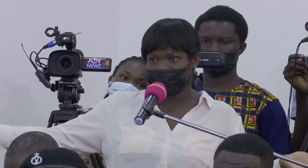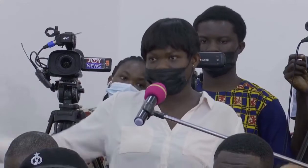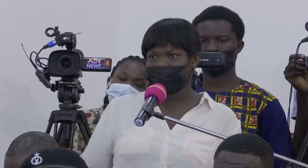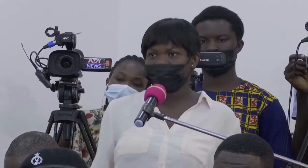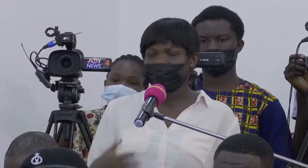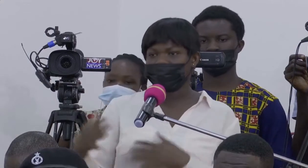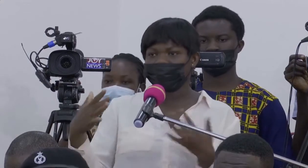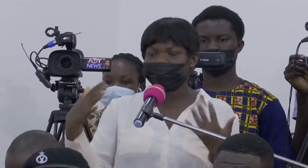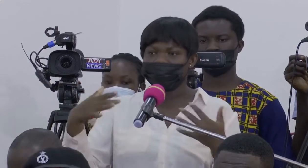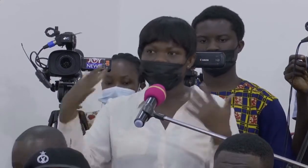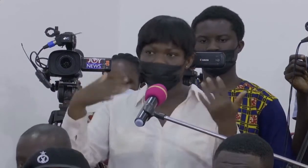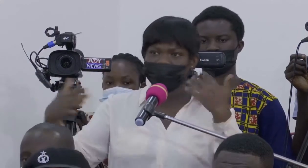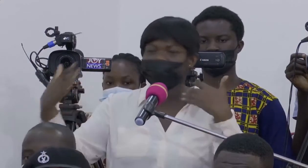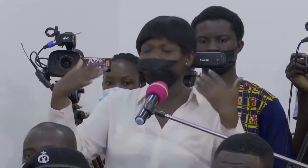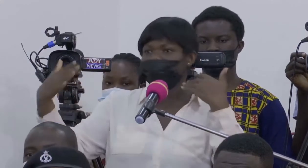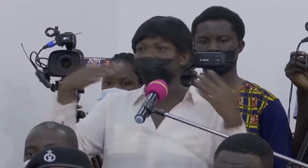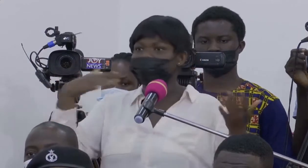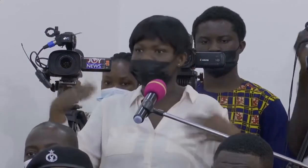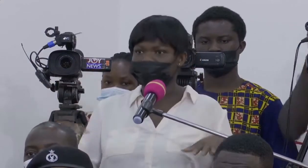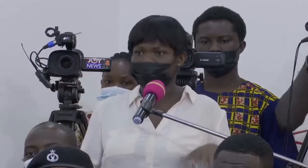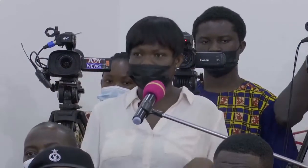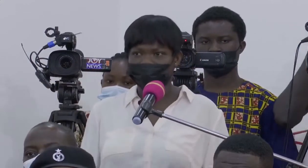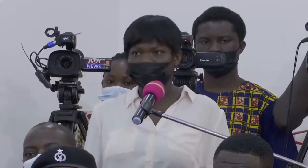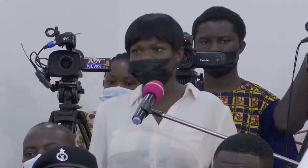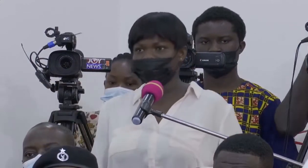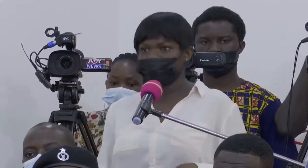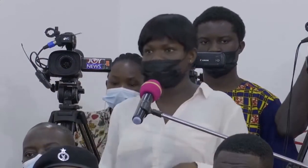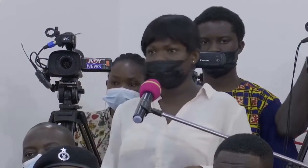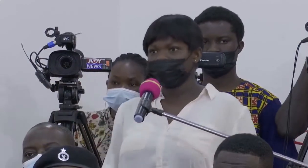coverage, if the person is owning his or her own business?